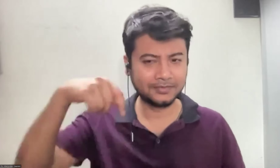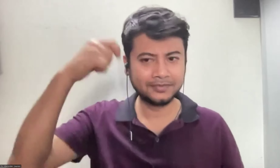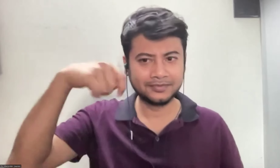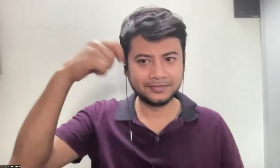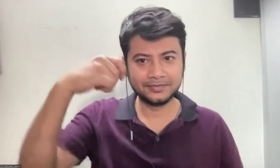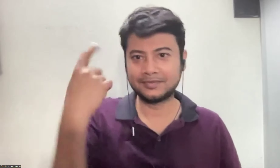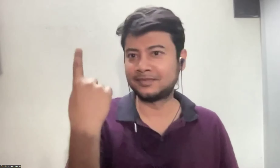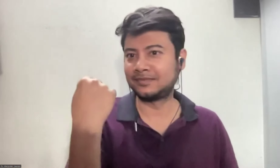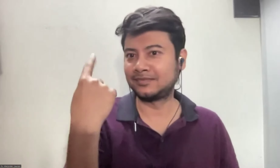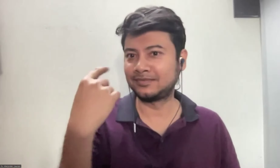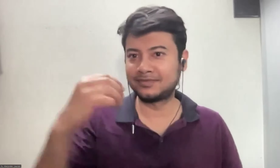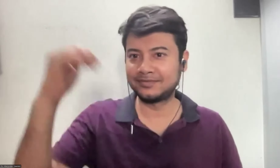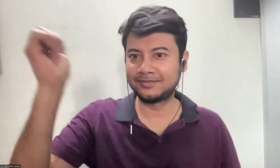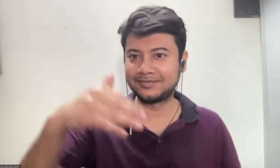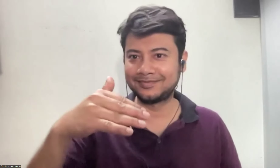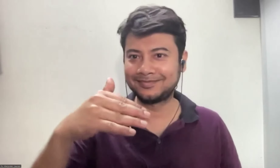yesterday.